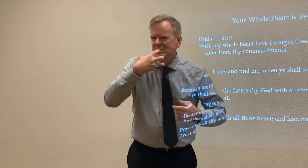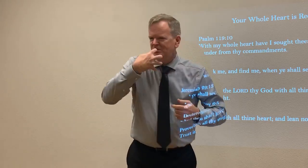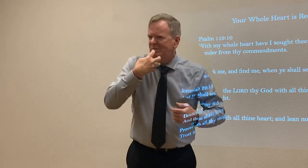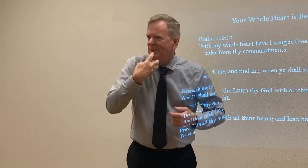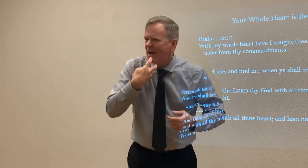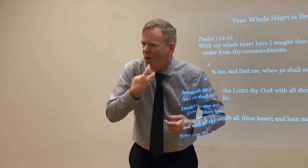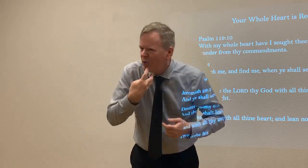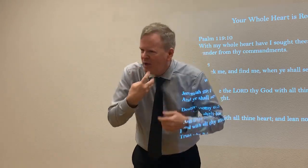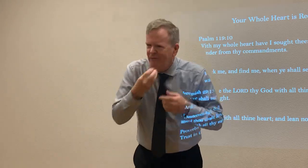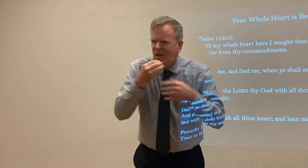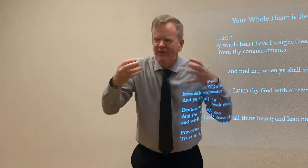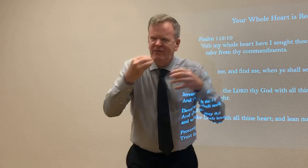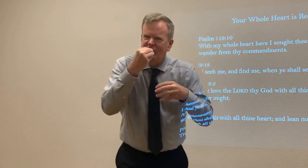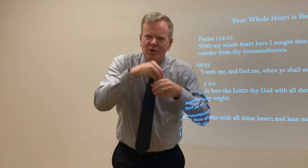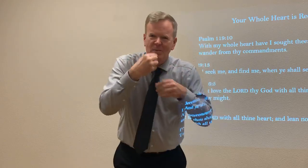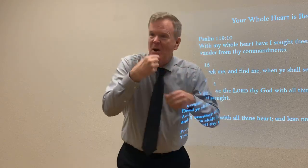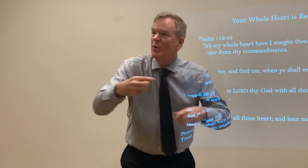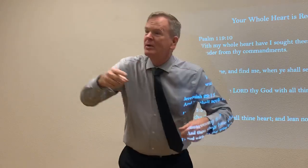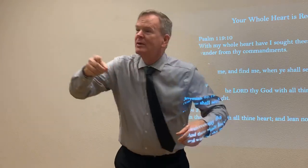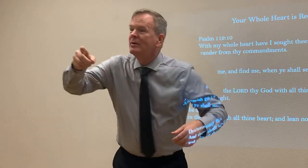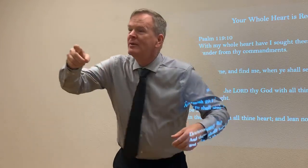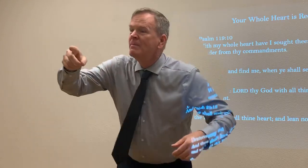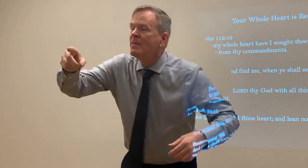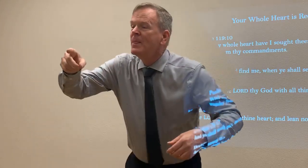I see some of you, there's so much, there's so much, you can't fit it all in.